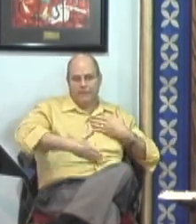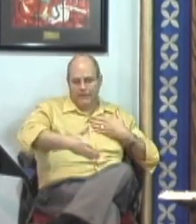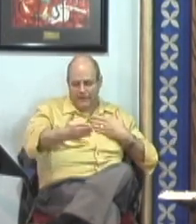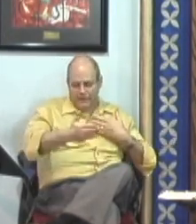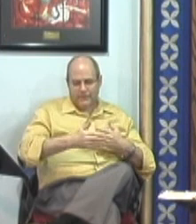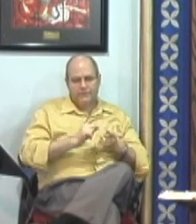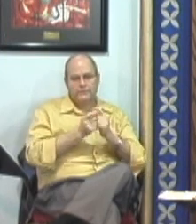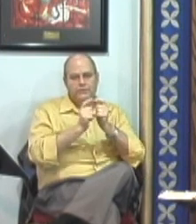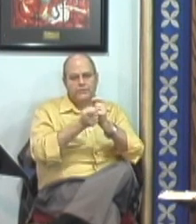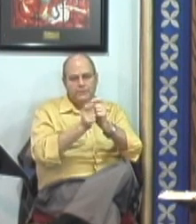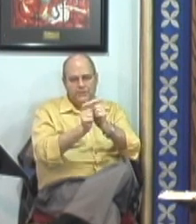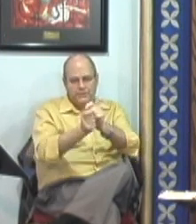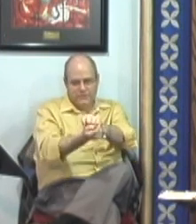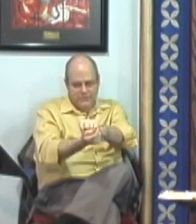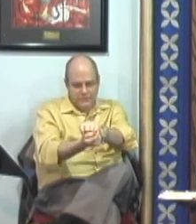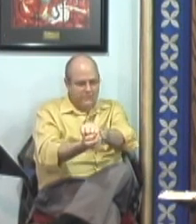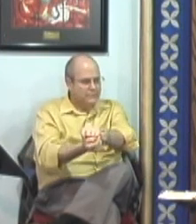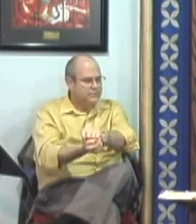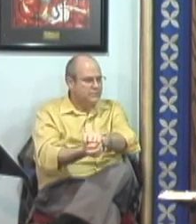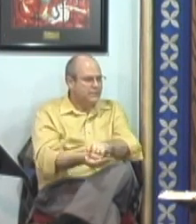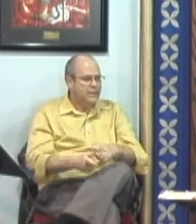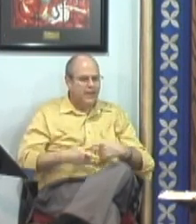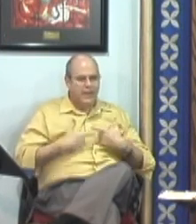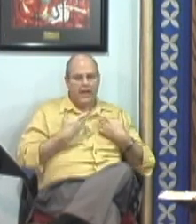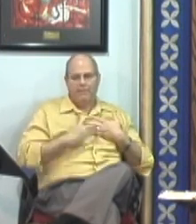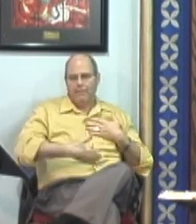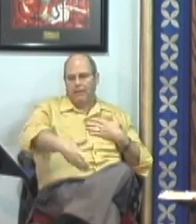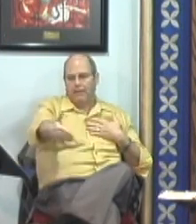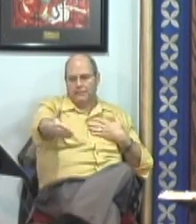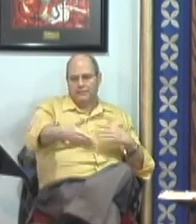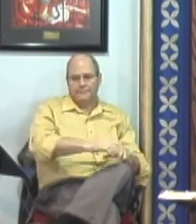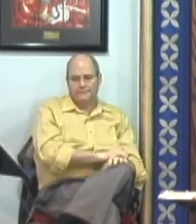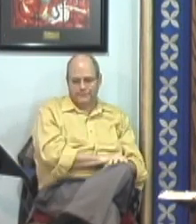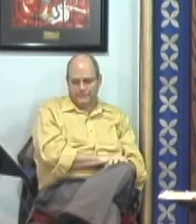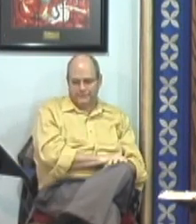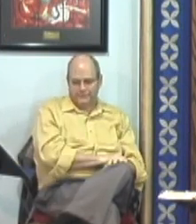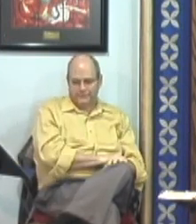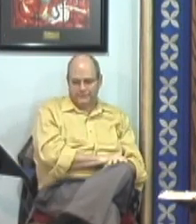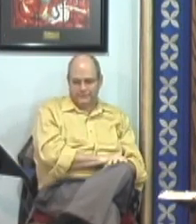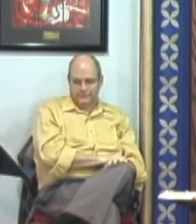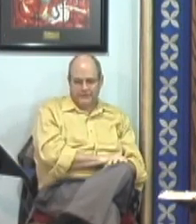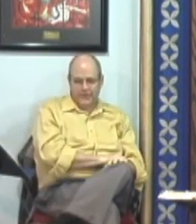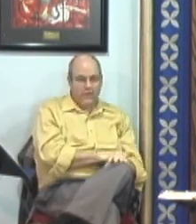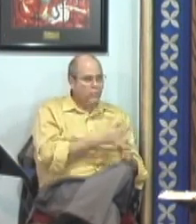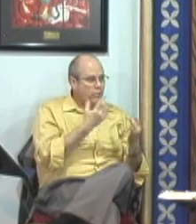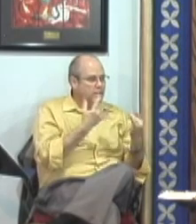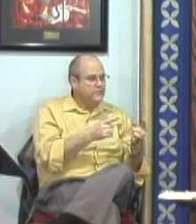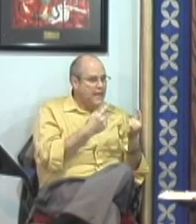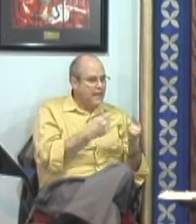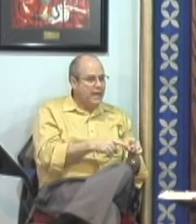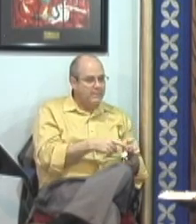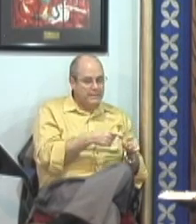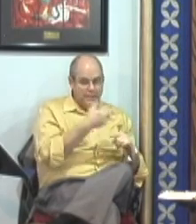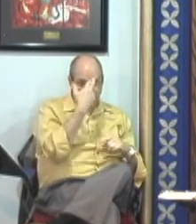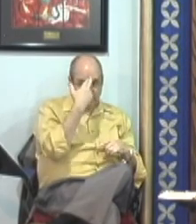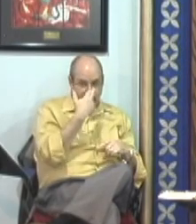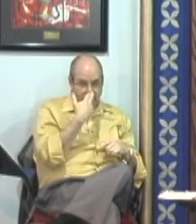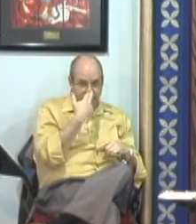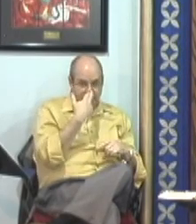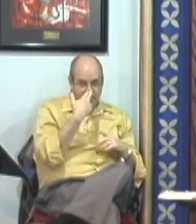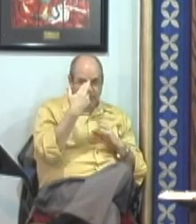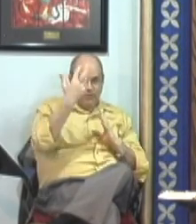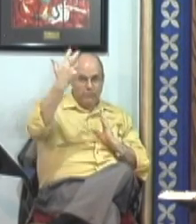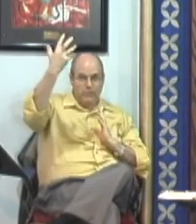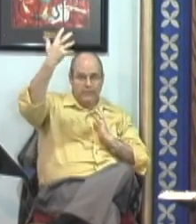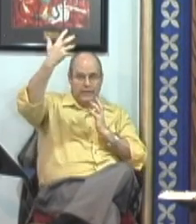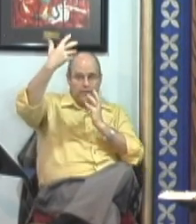process. I agree, Naoki. It's a lifelong process. And what is happening, according to Romans, we are being conformed